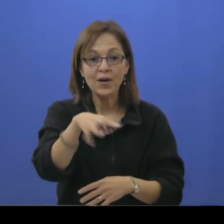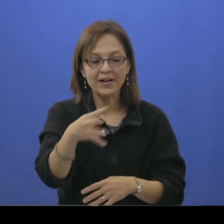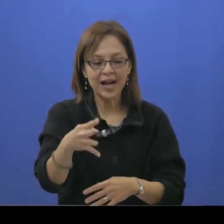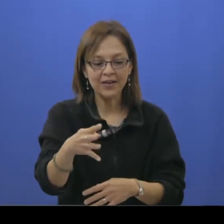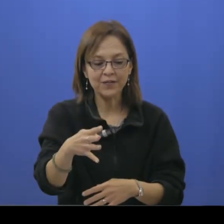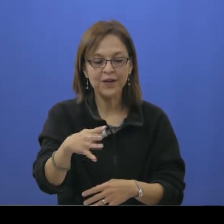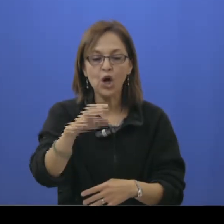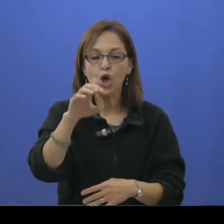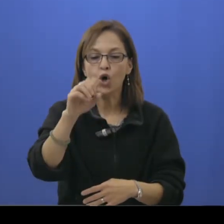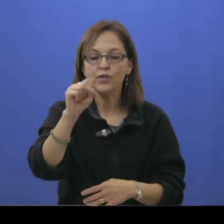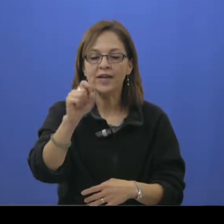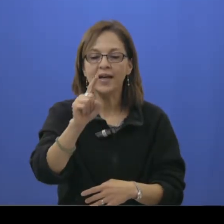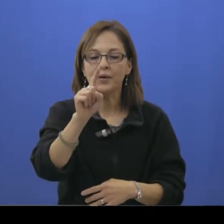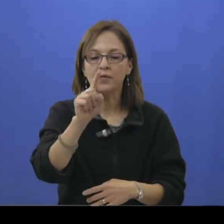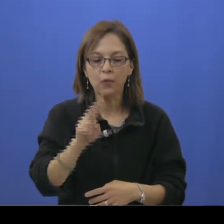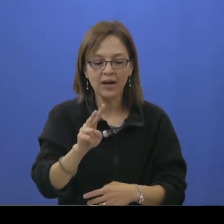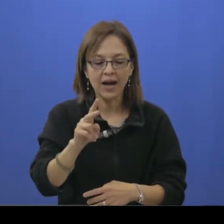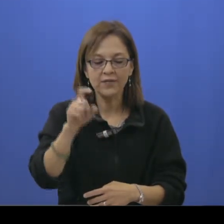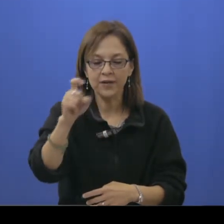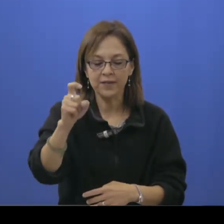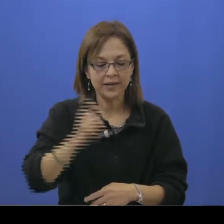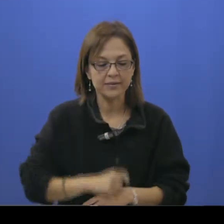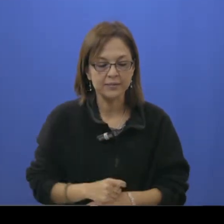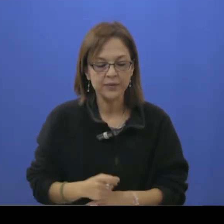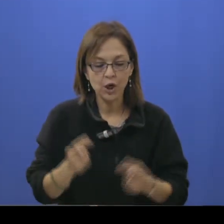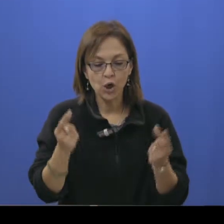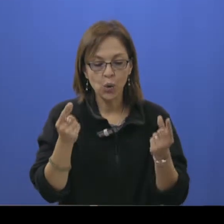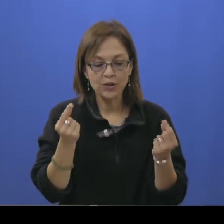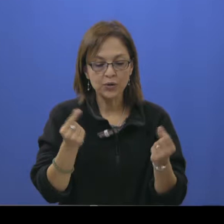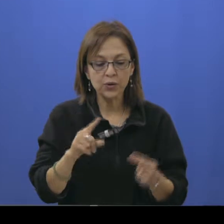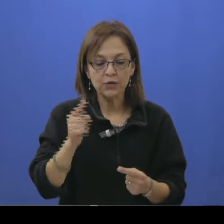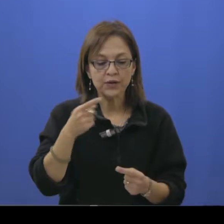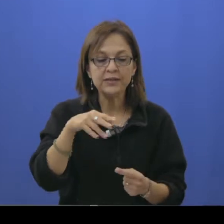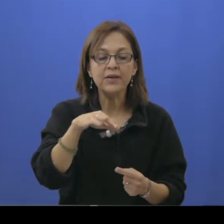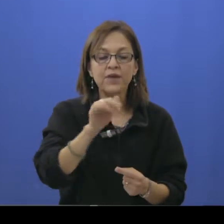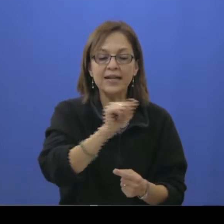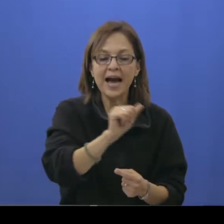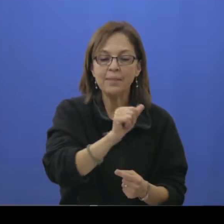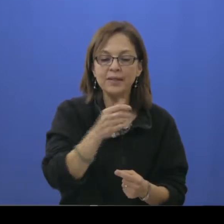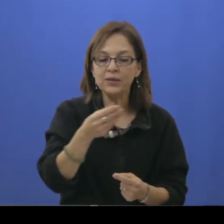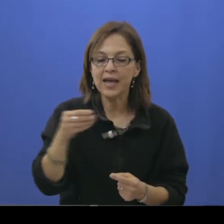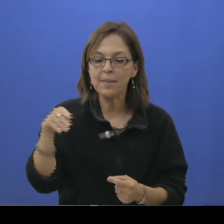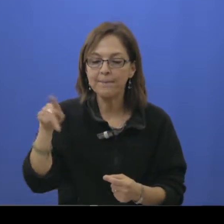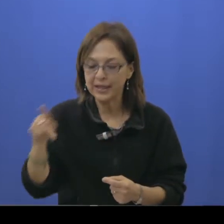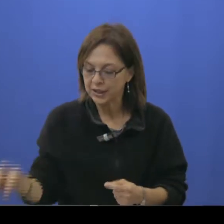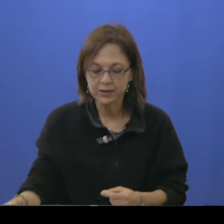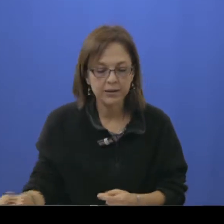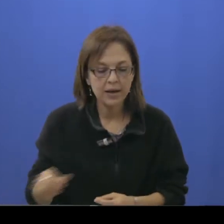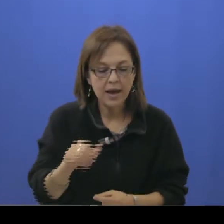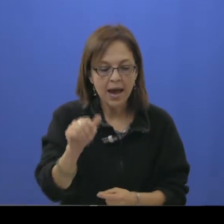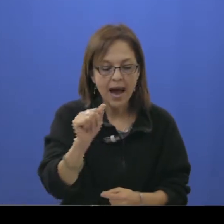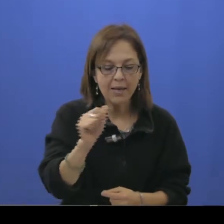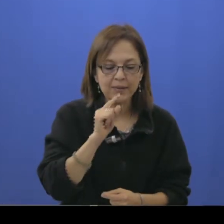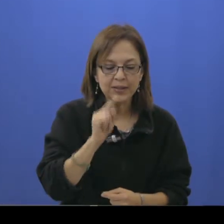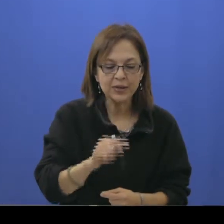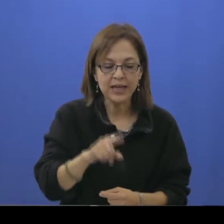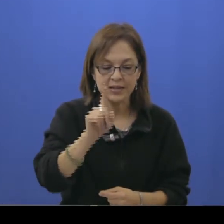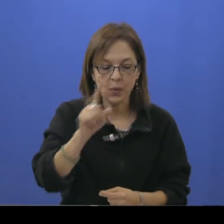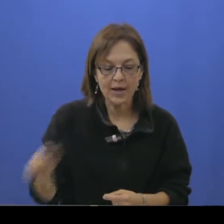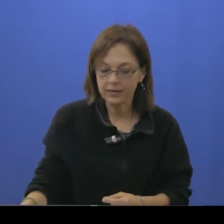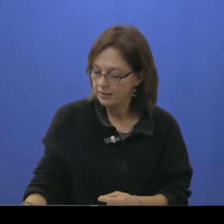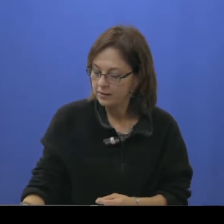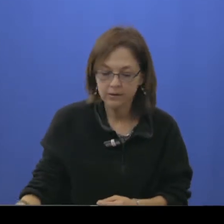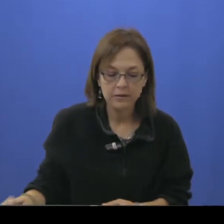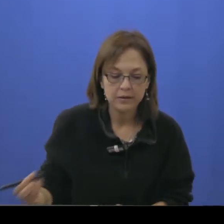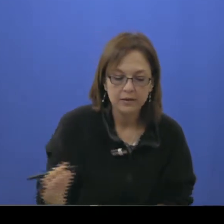Now, graph cosine 1/2 of x. What you do, first find amplitude and period. Amplitude is